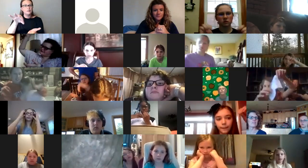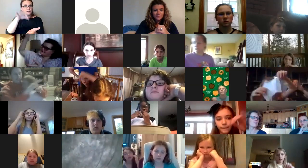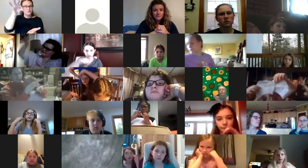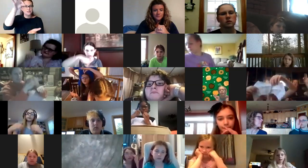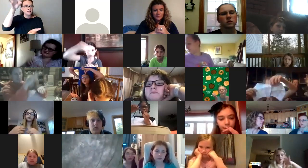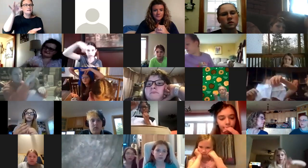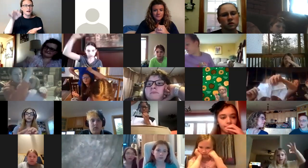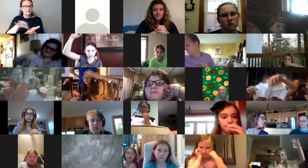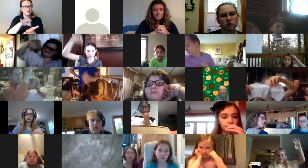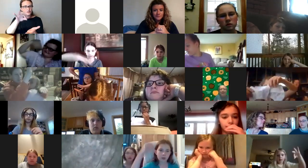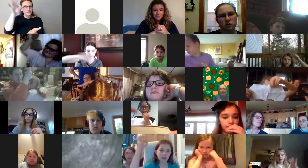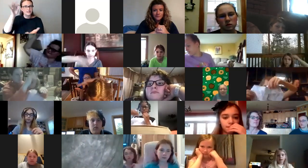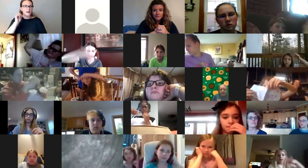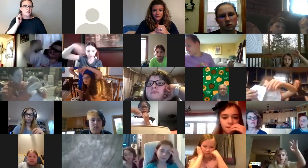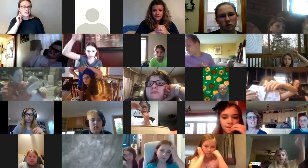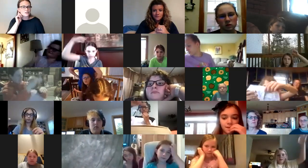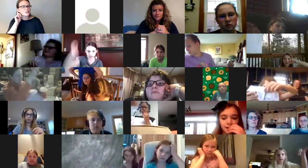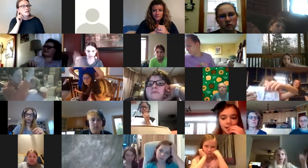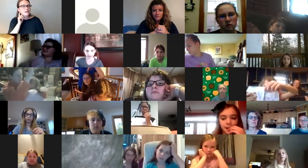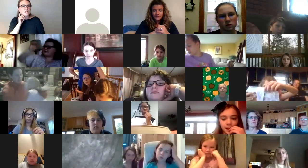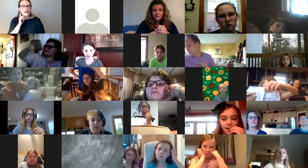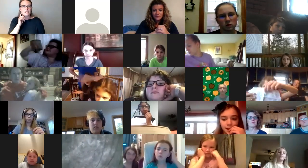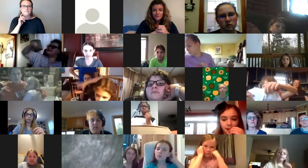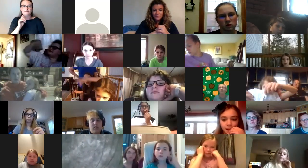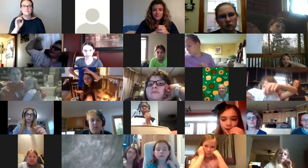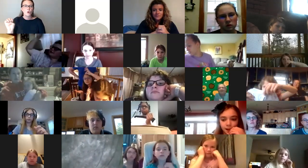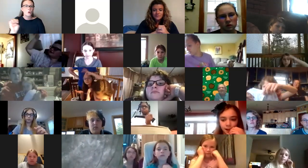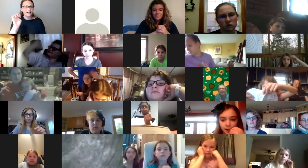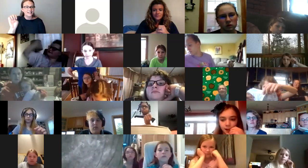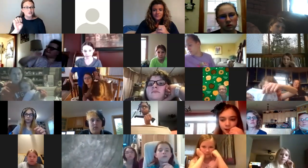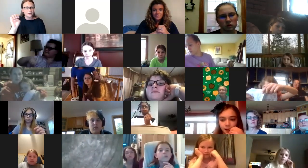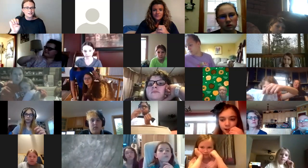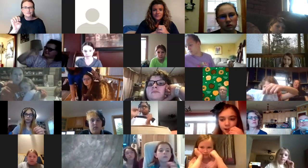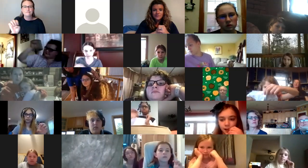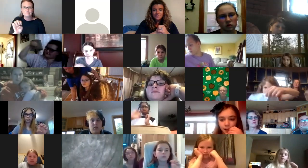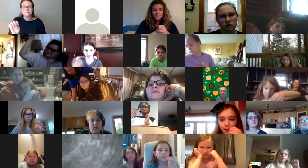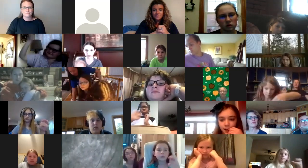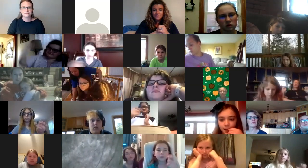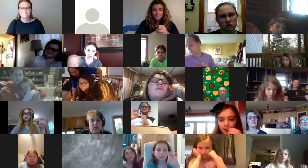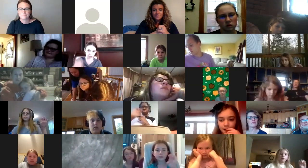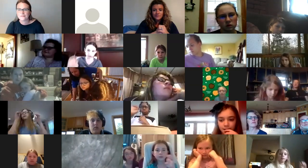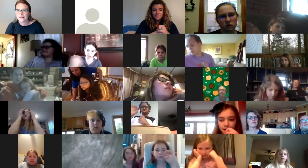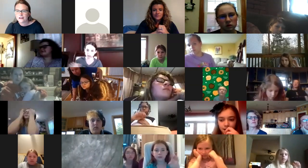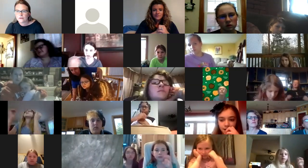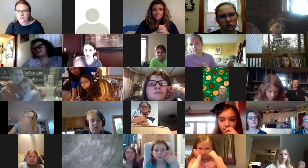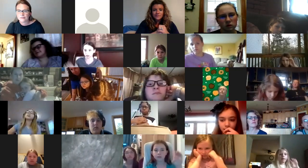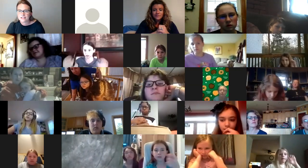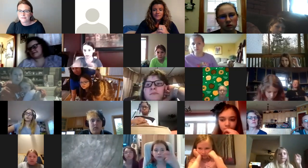has risen. That's another way to sign Easter, or Easter. Mm-hmm. Well, give me some